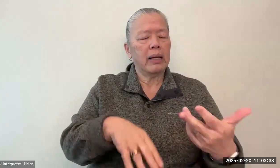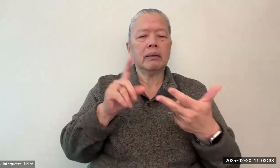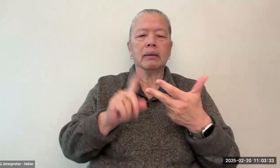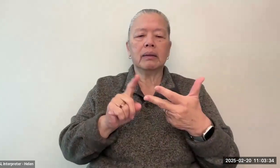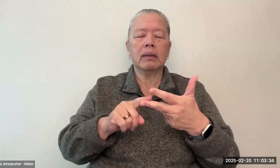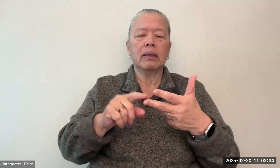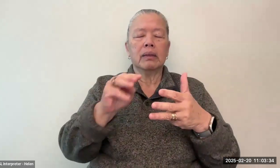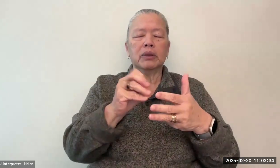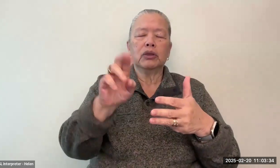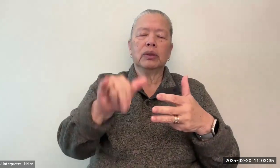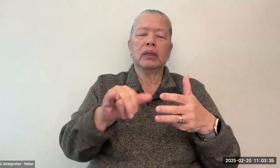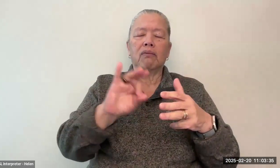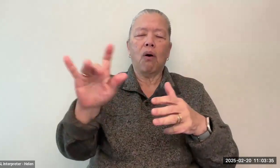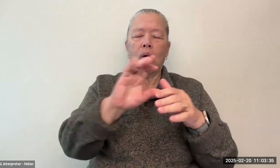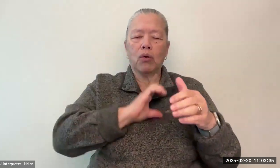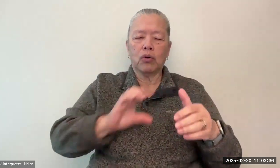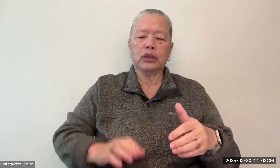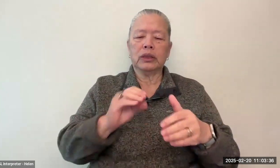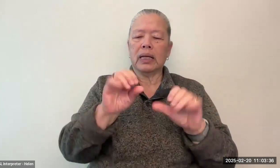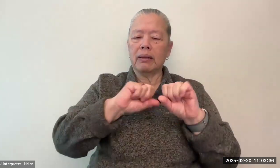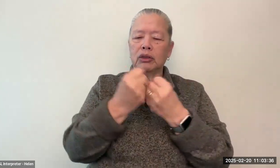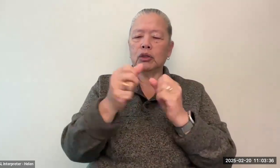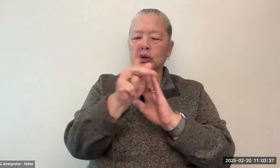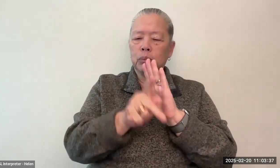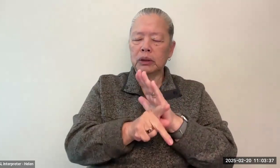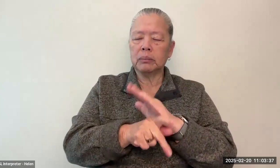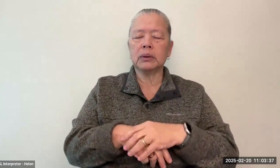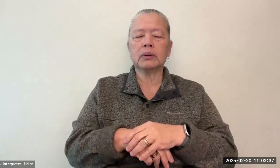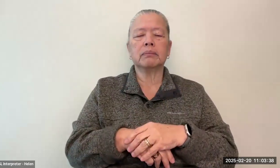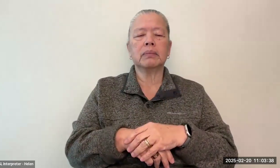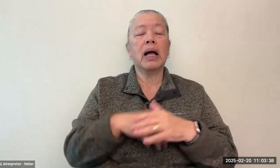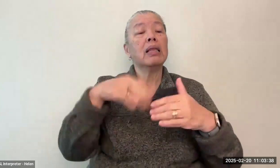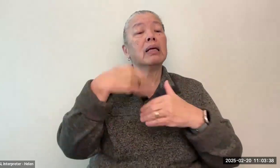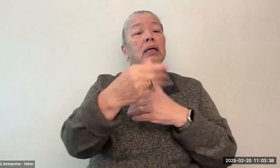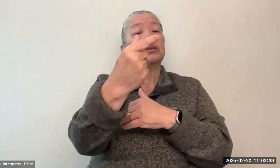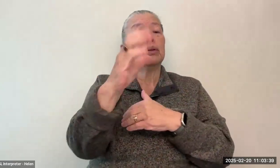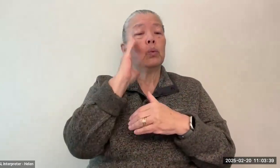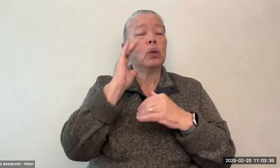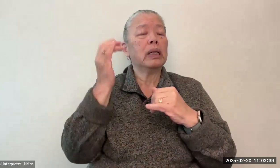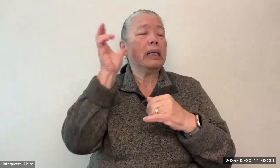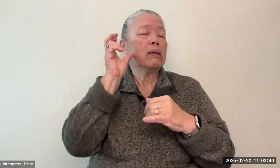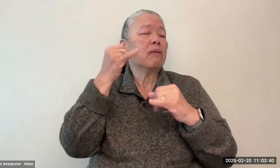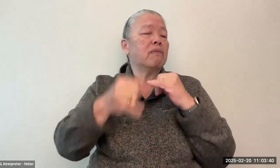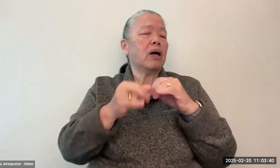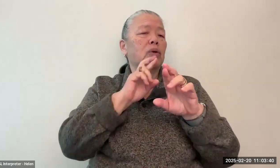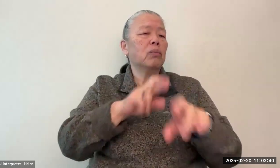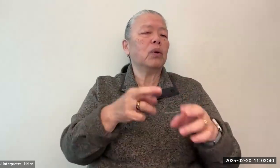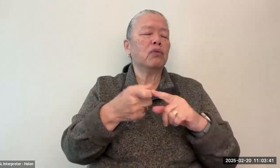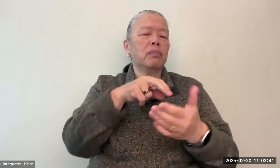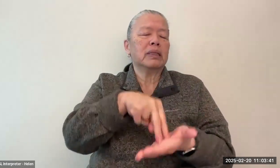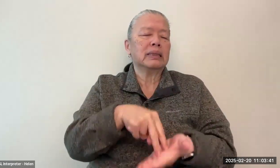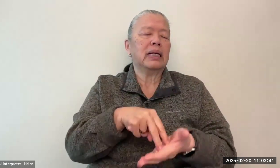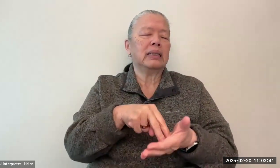social principles. The next General Conference will hear a final report from the Standing Committee on Central Conference